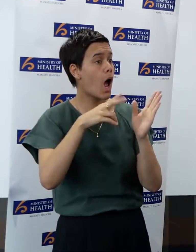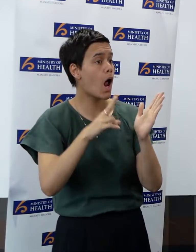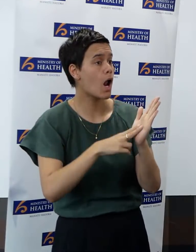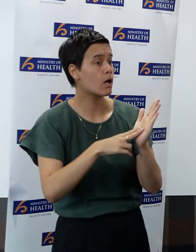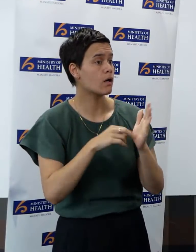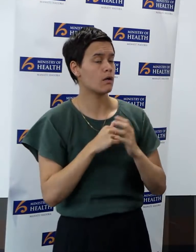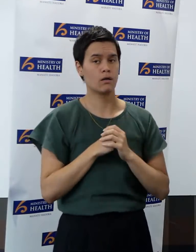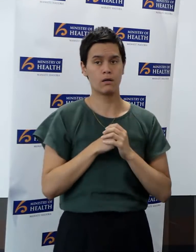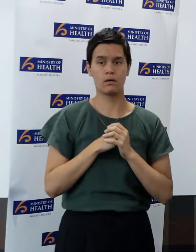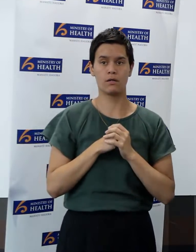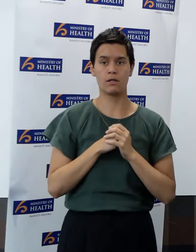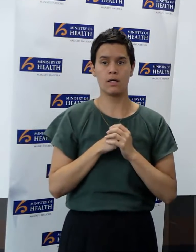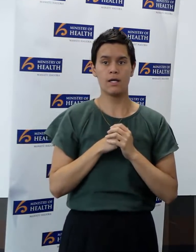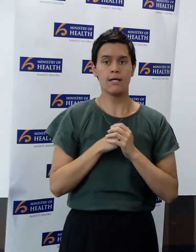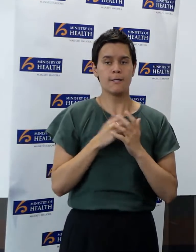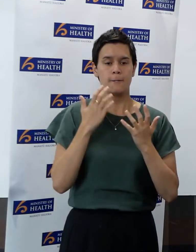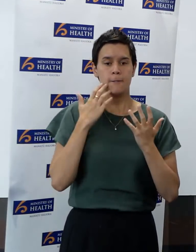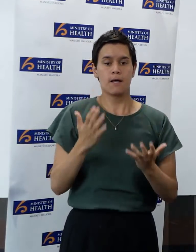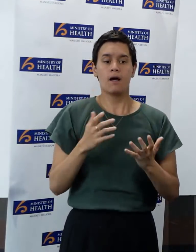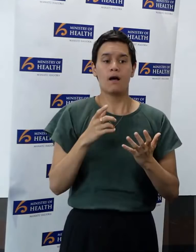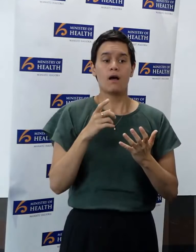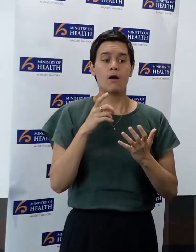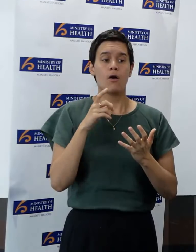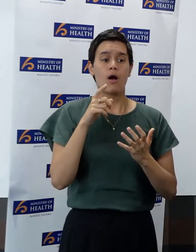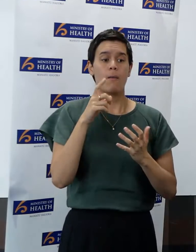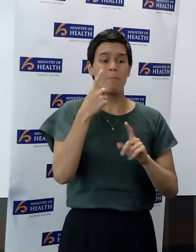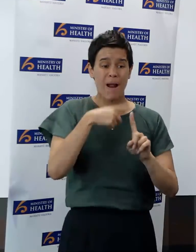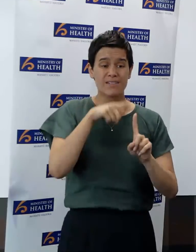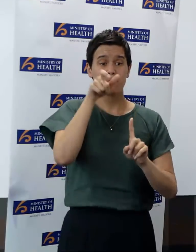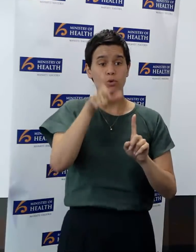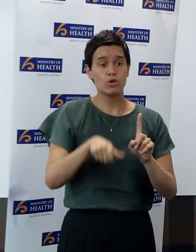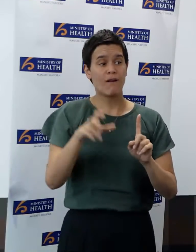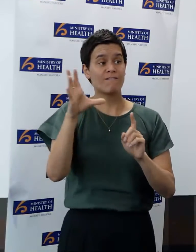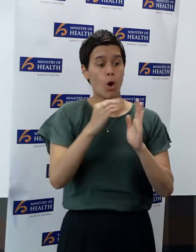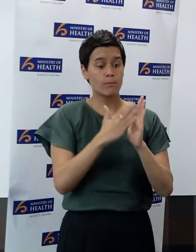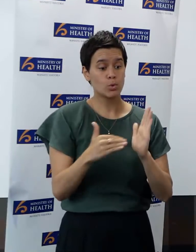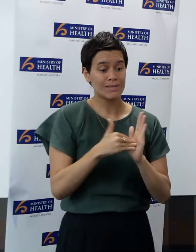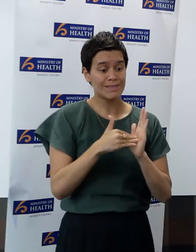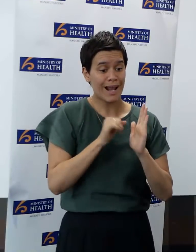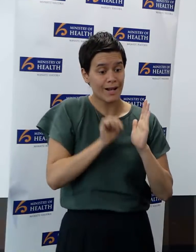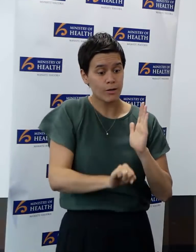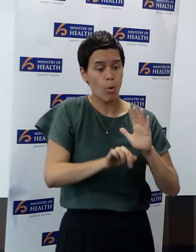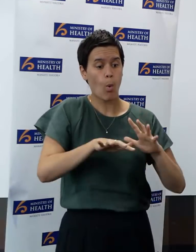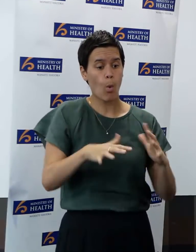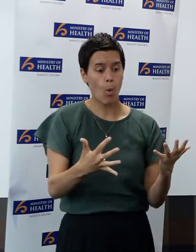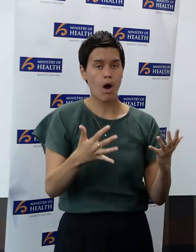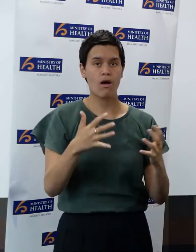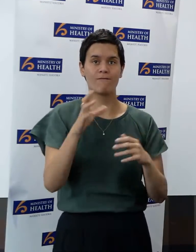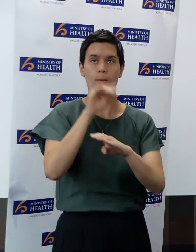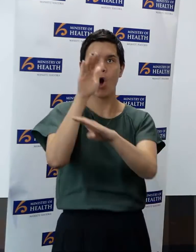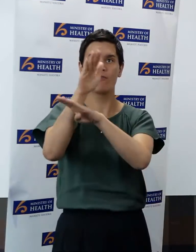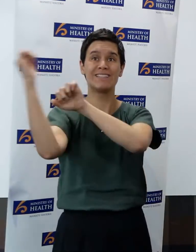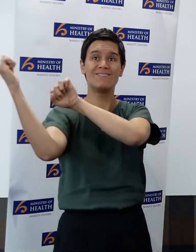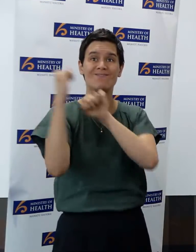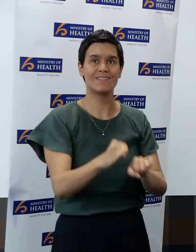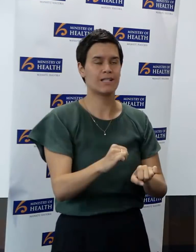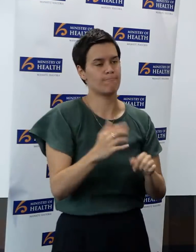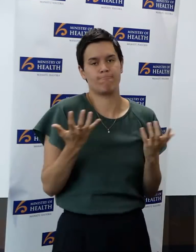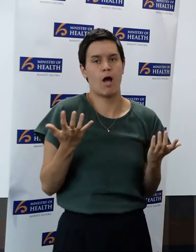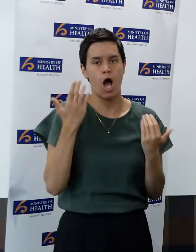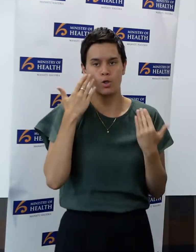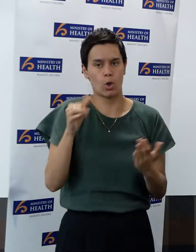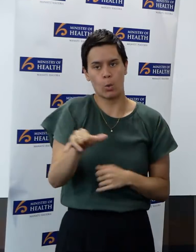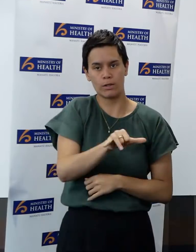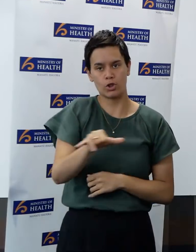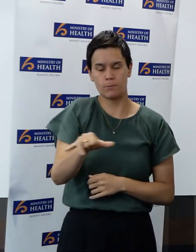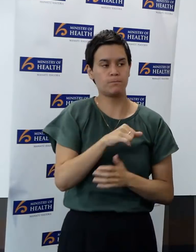tourist or if they were New Zealand citizens? No, sorry, I don't have any information on that. You spoke this morning about how New Zealand